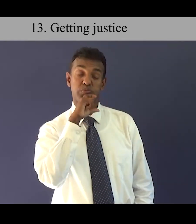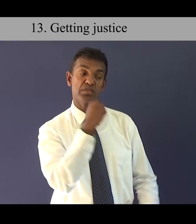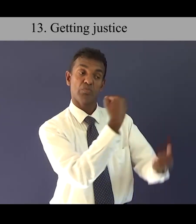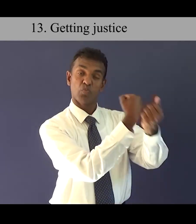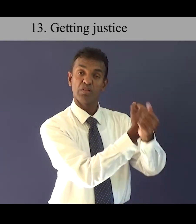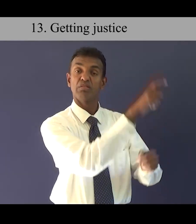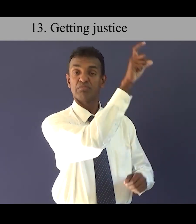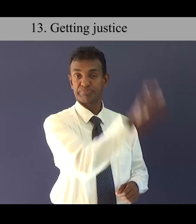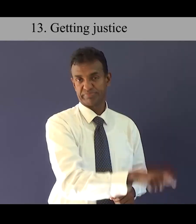staff.